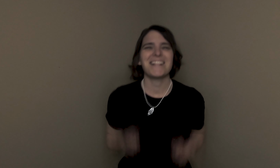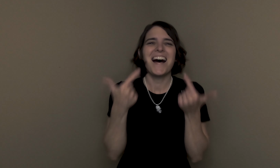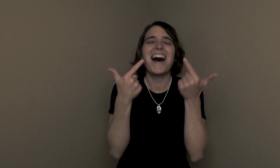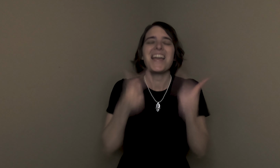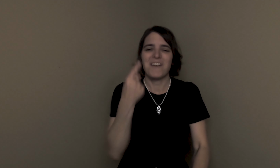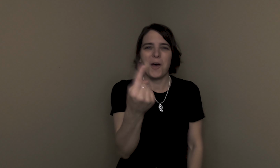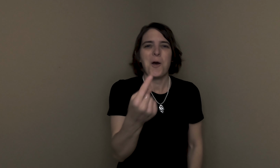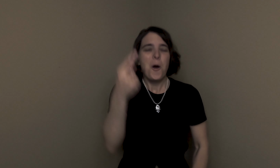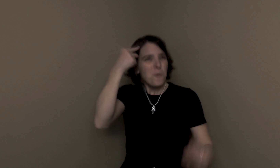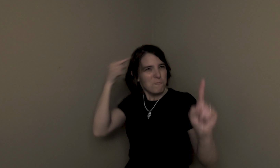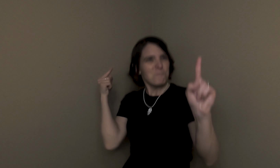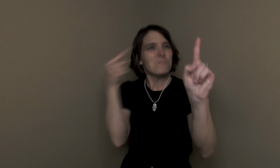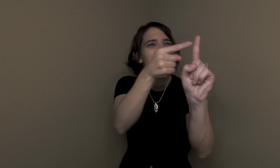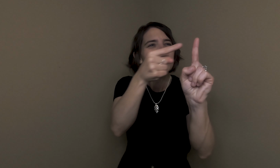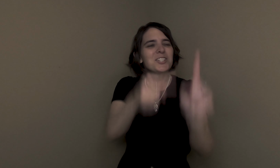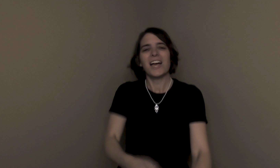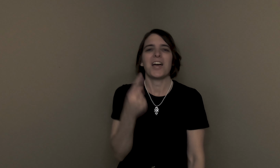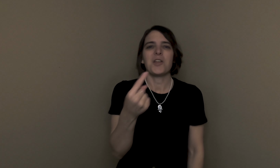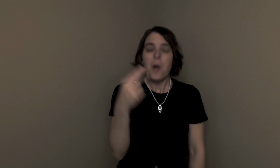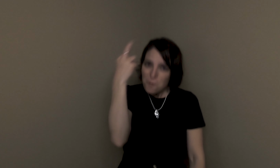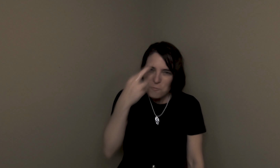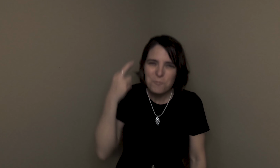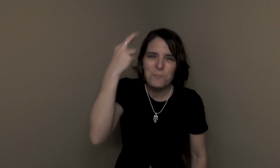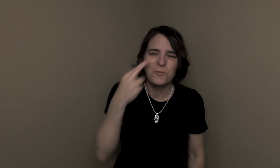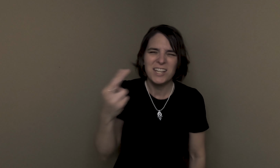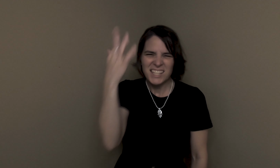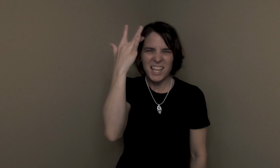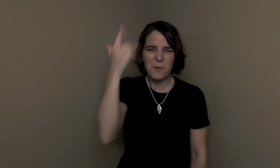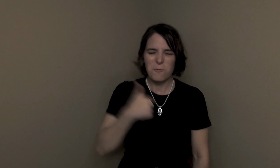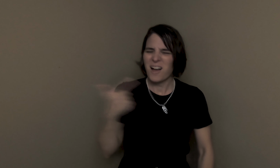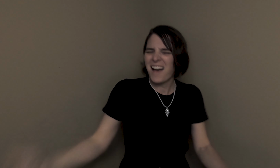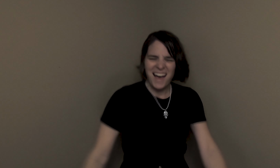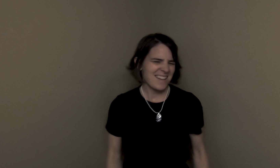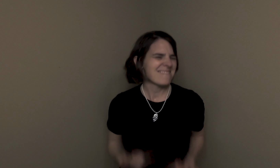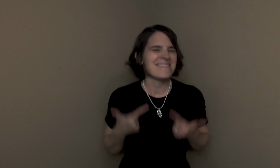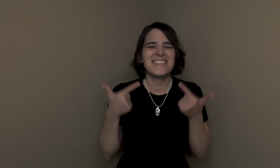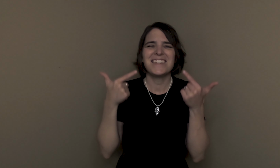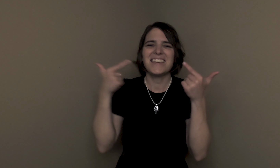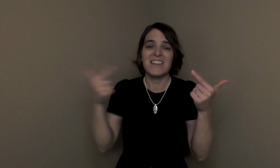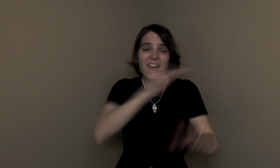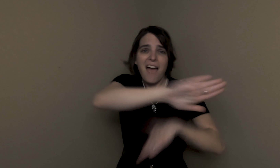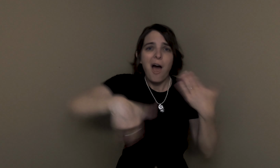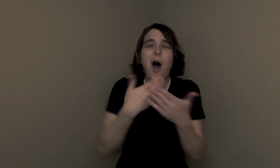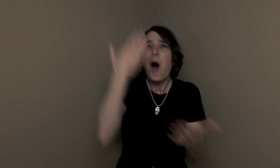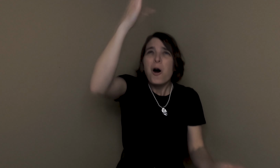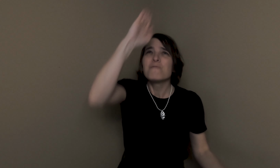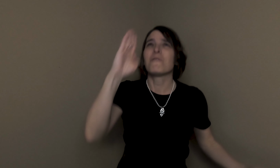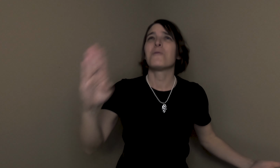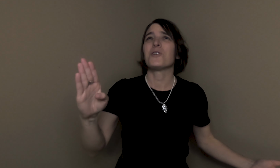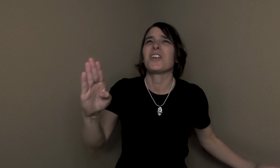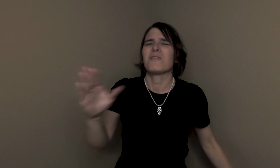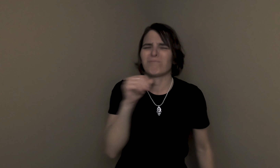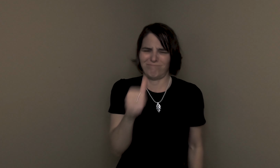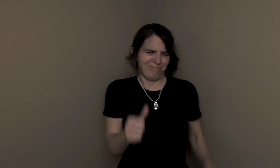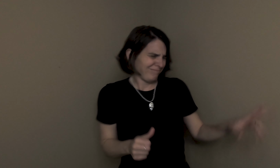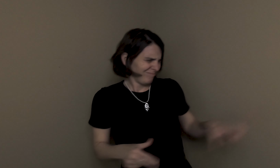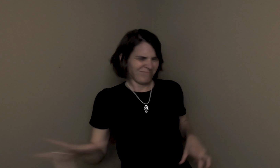life, one mission One reason why I'm living All for you, not